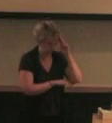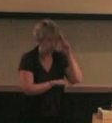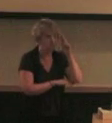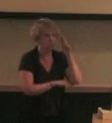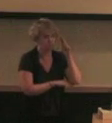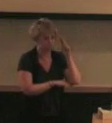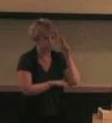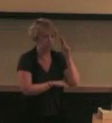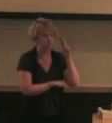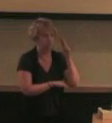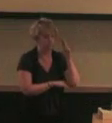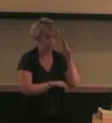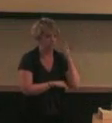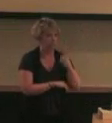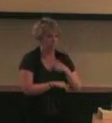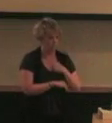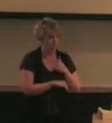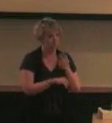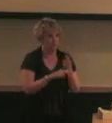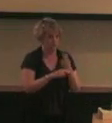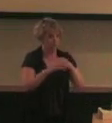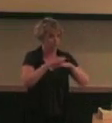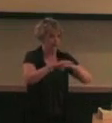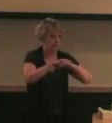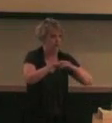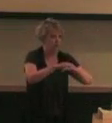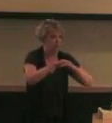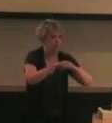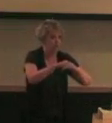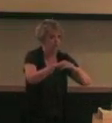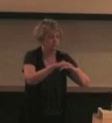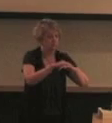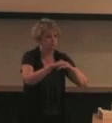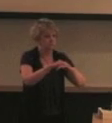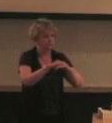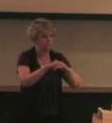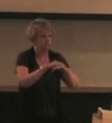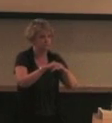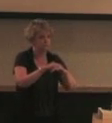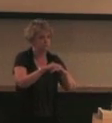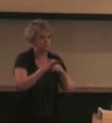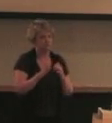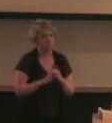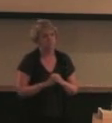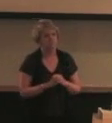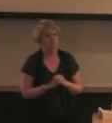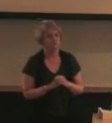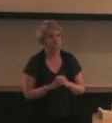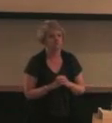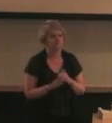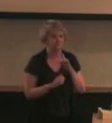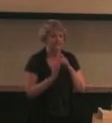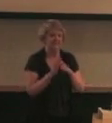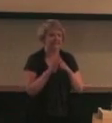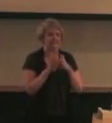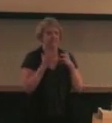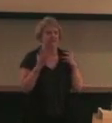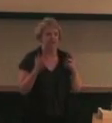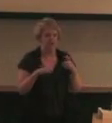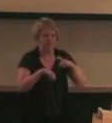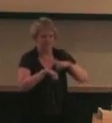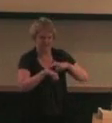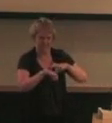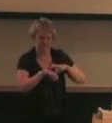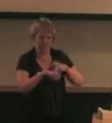in the past that we've had to do this with some of our patients, where they can actually sign into their hands. It takes an enormous amount of